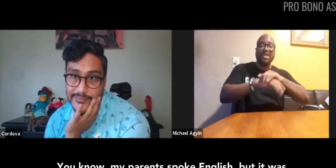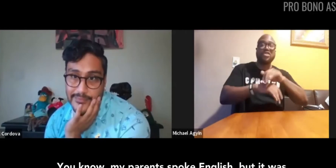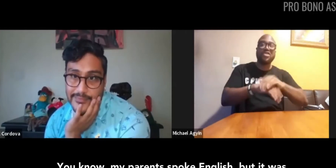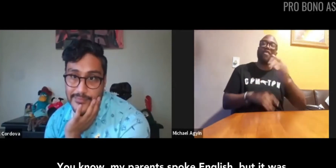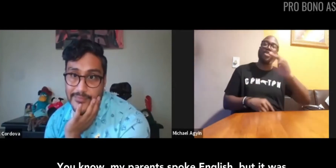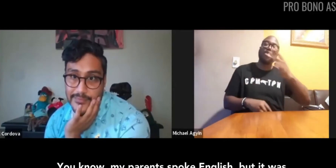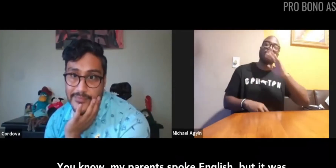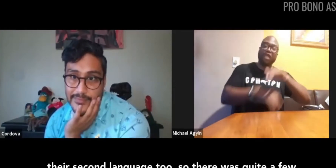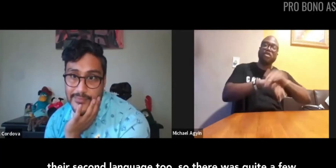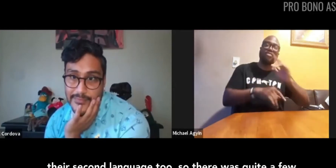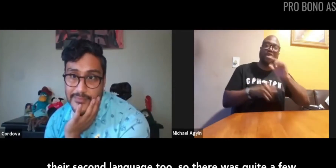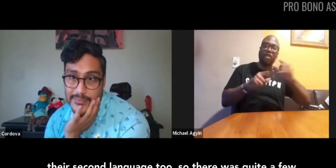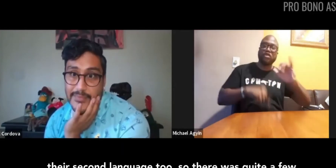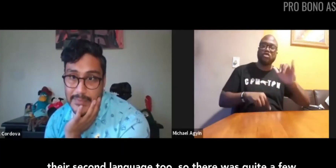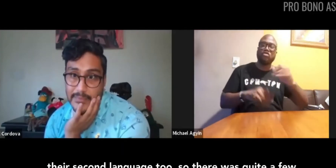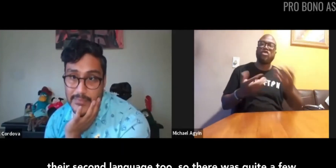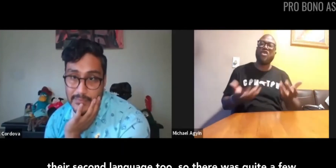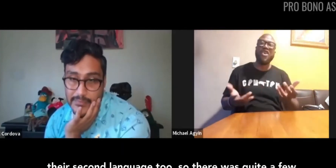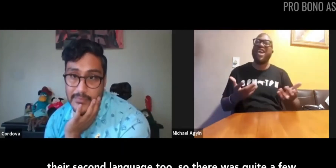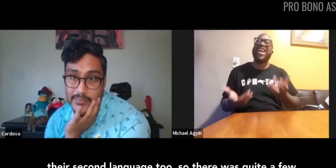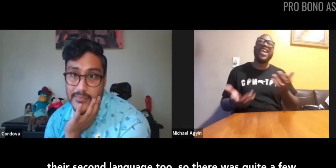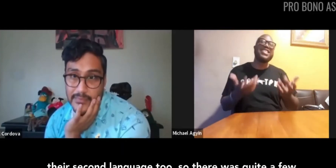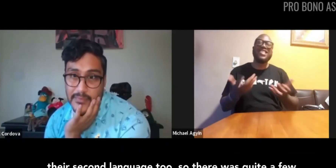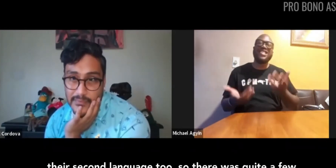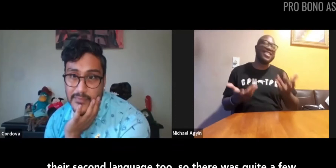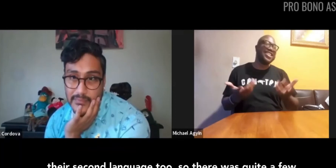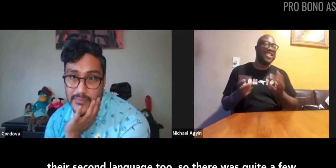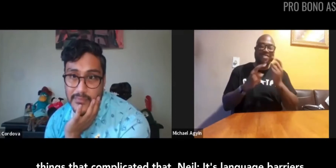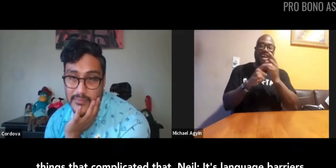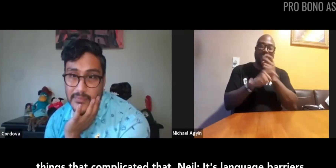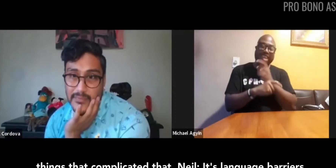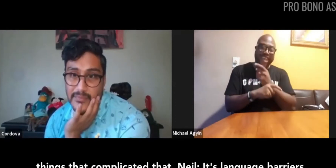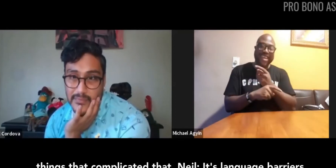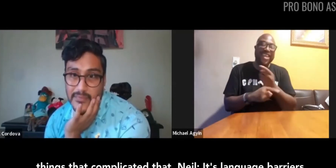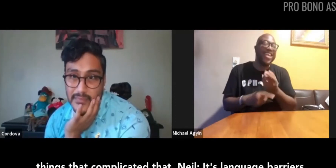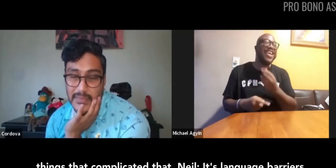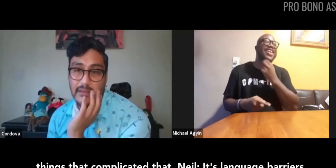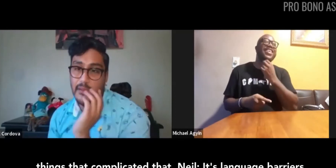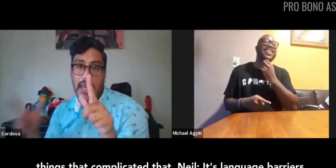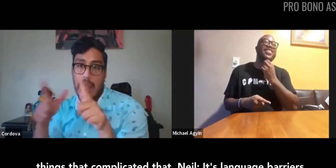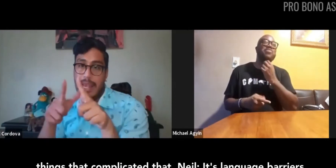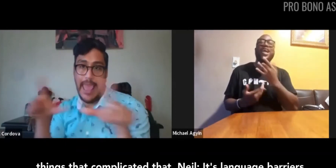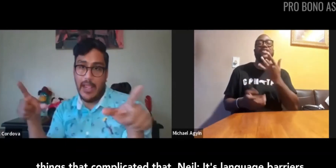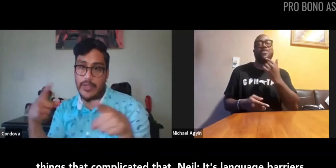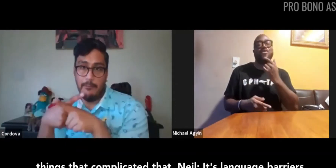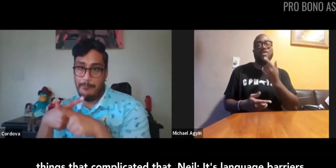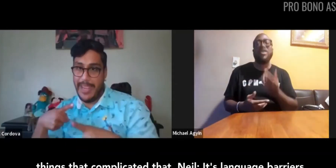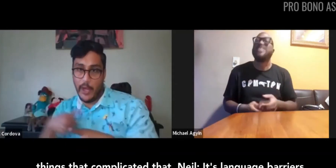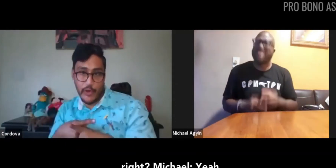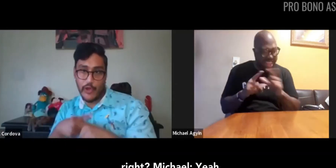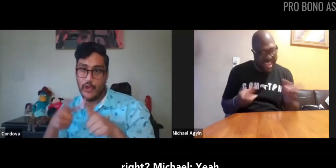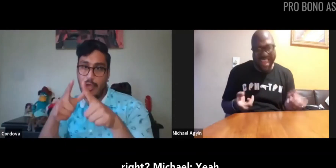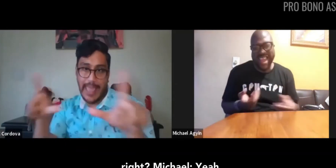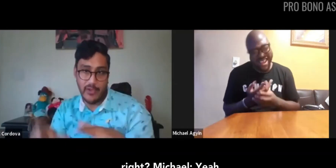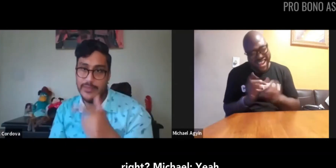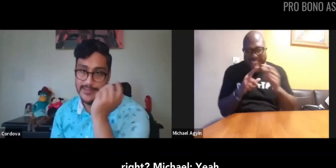My parents spoke English, but it was their second language too. So there was quite a few things that complicated that. It's language